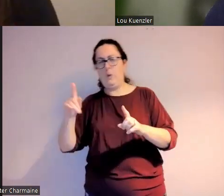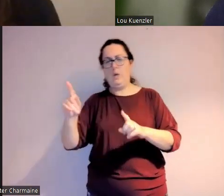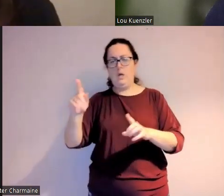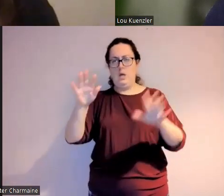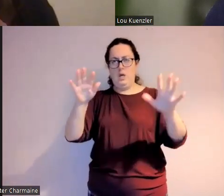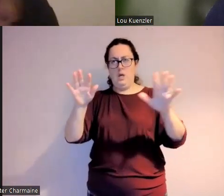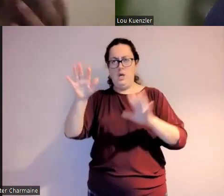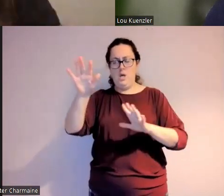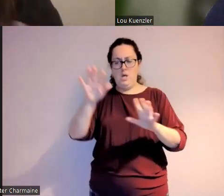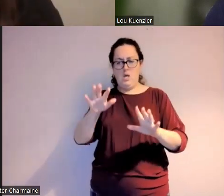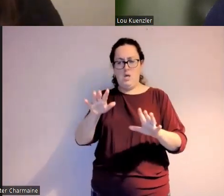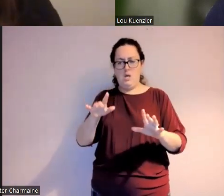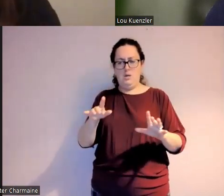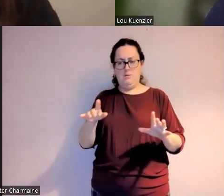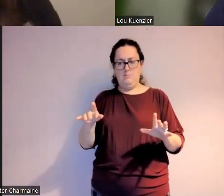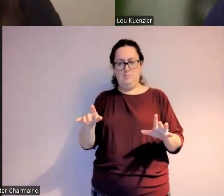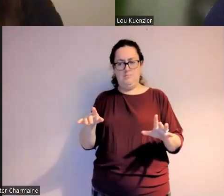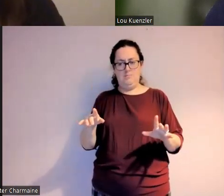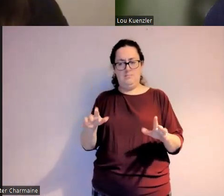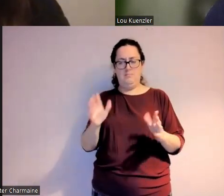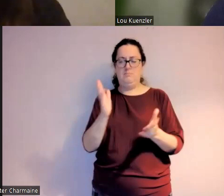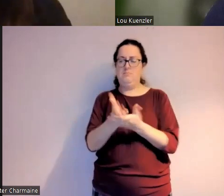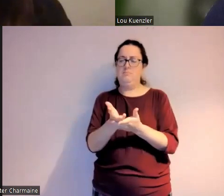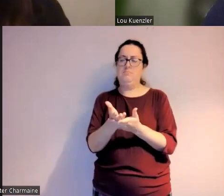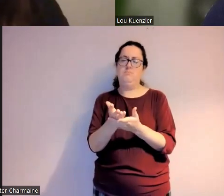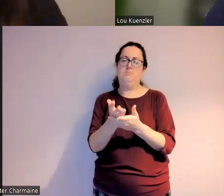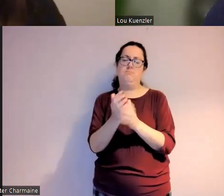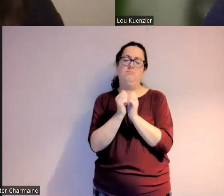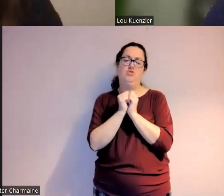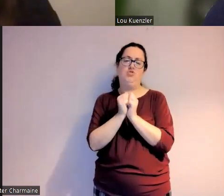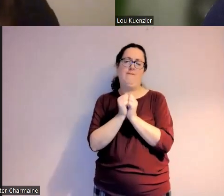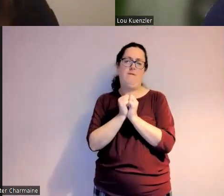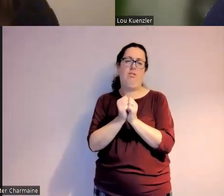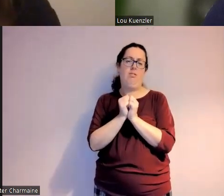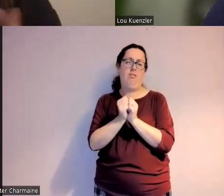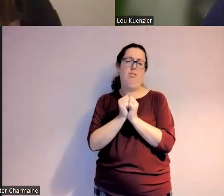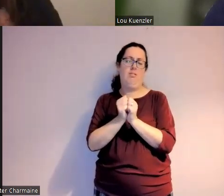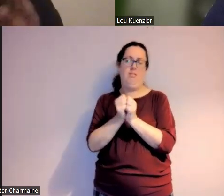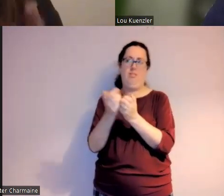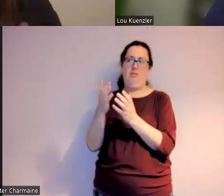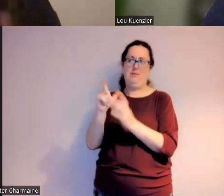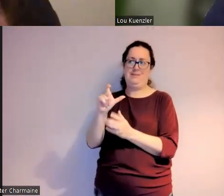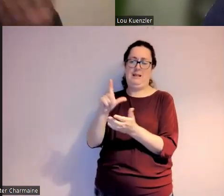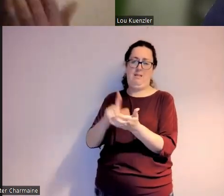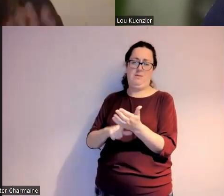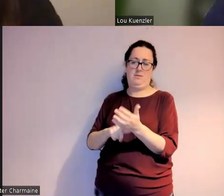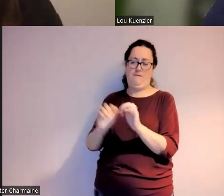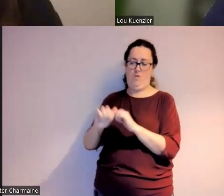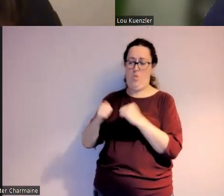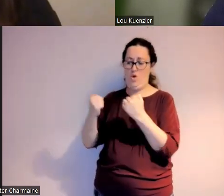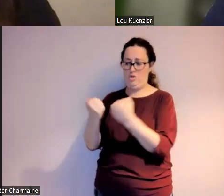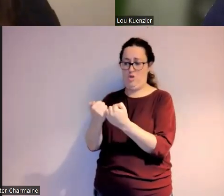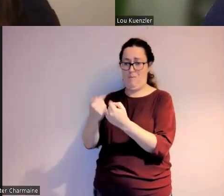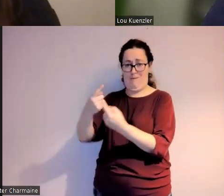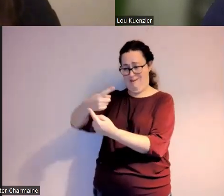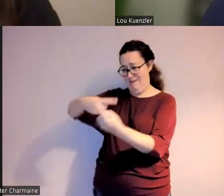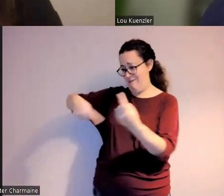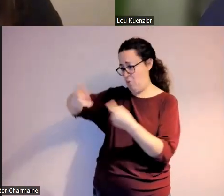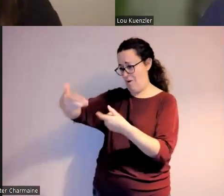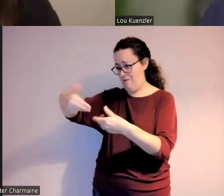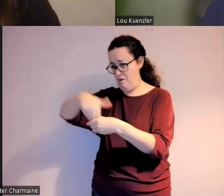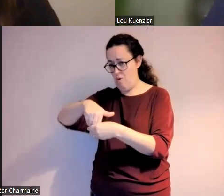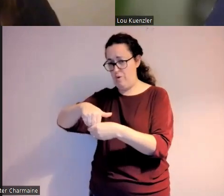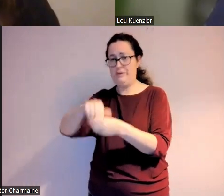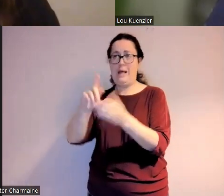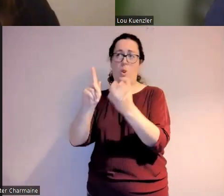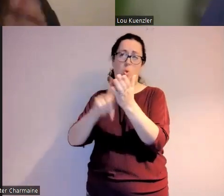there's nothing that can say how grateful I am for City Lit, for the workshop, for everyone in the workshop, to Lou.